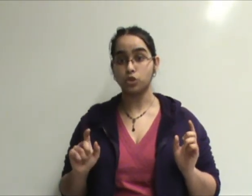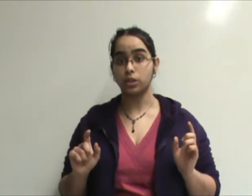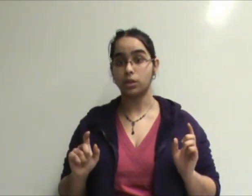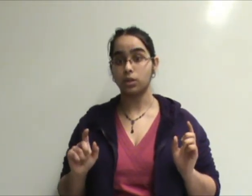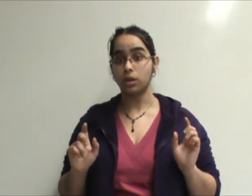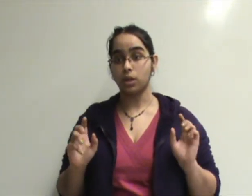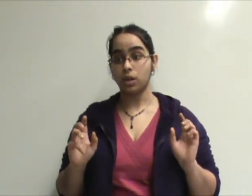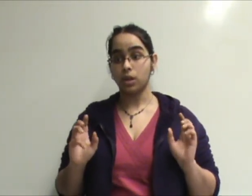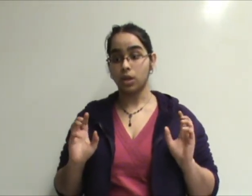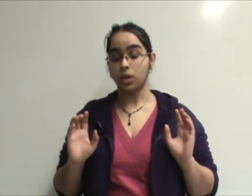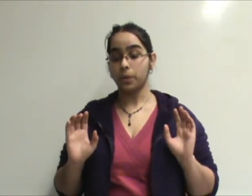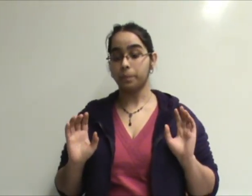hydrogen